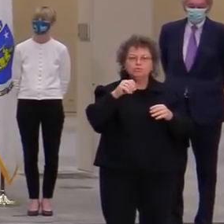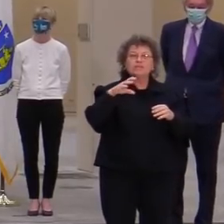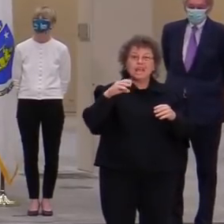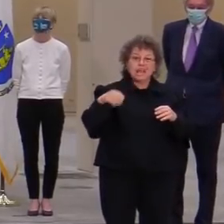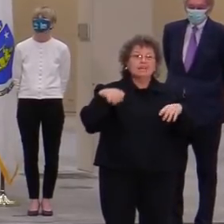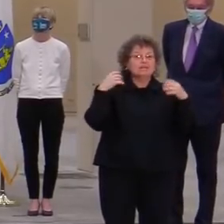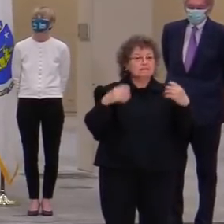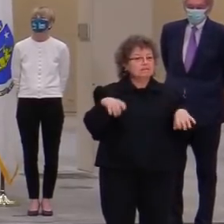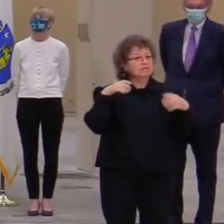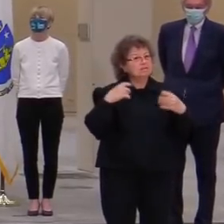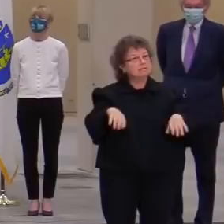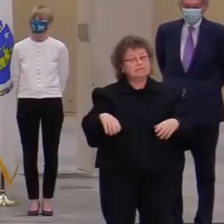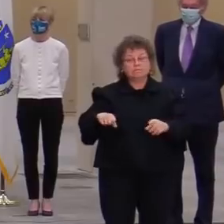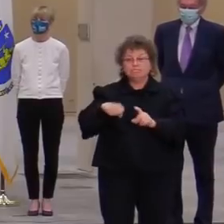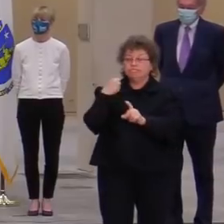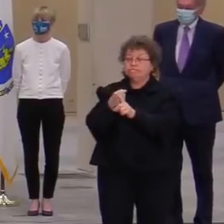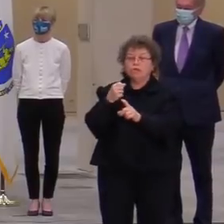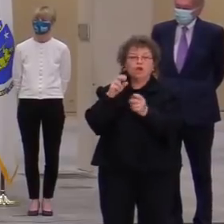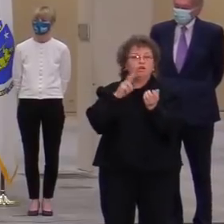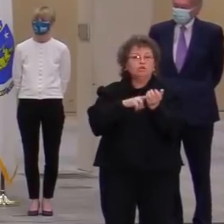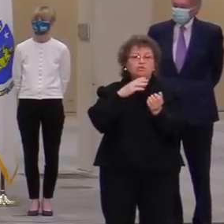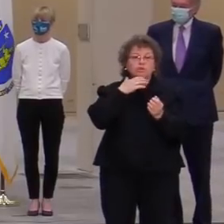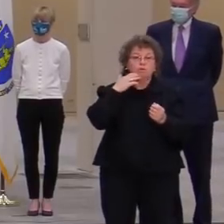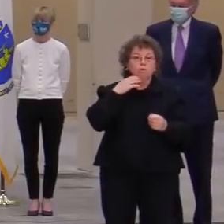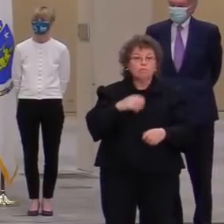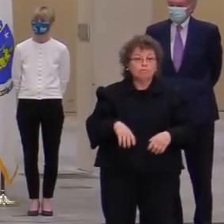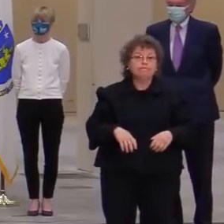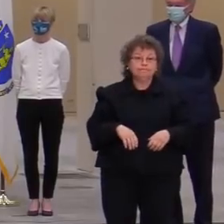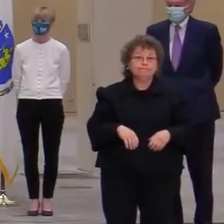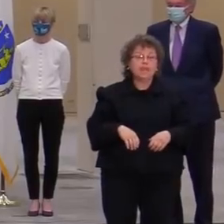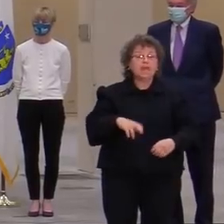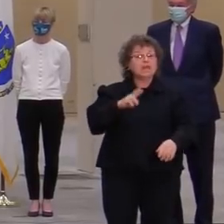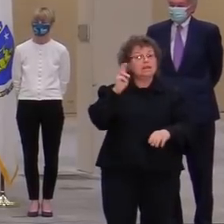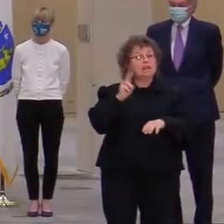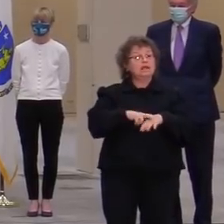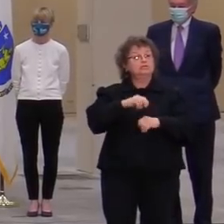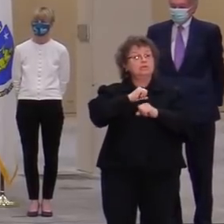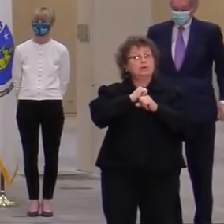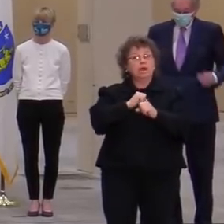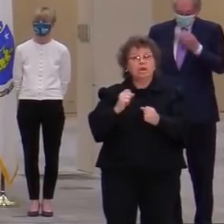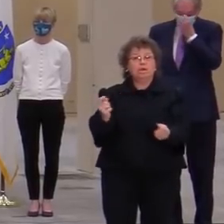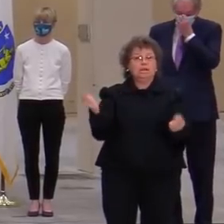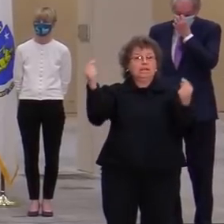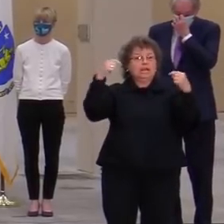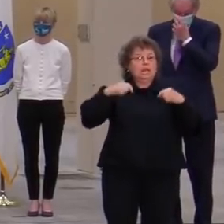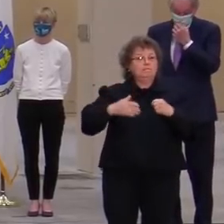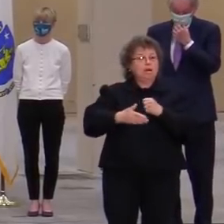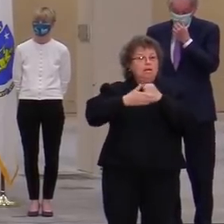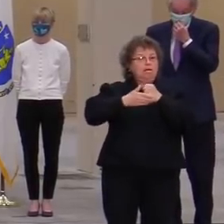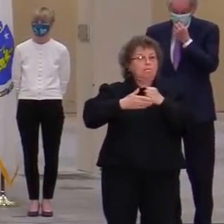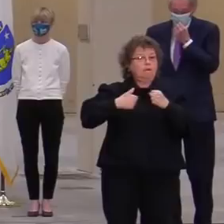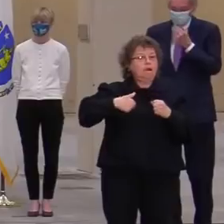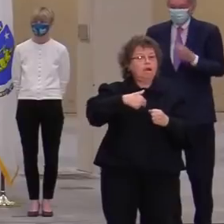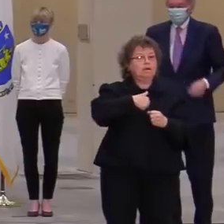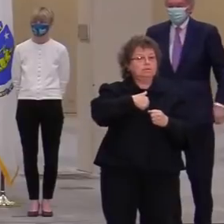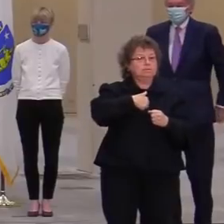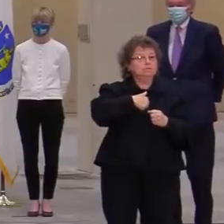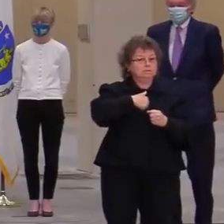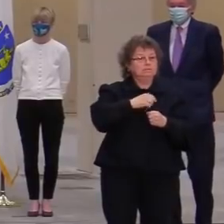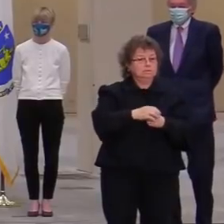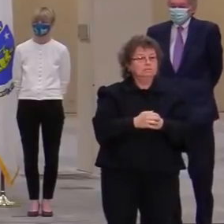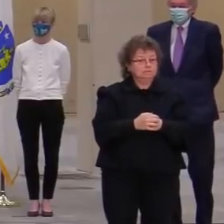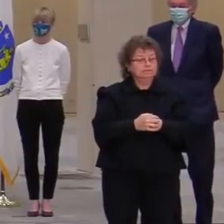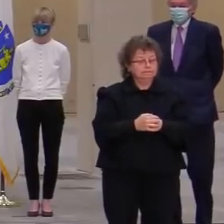And it's been the work of the National Guard coming in and helping us to distribute first of all, do